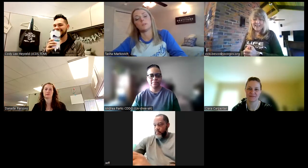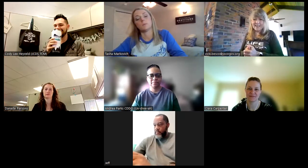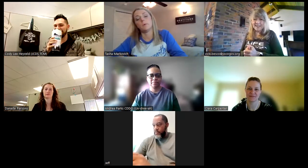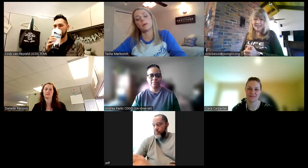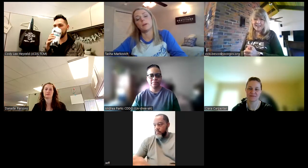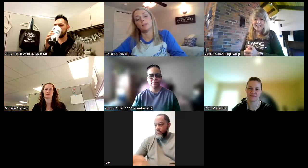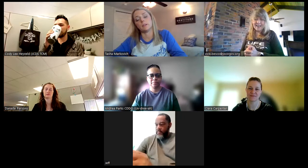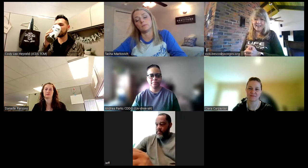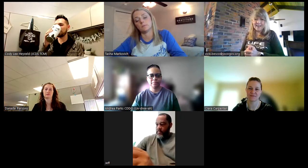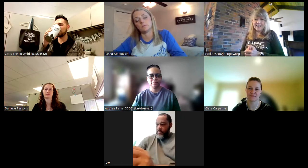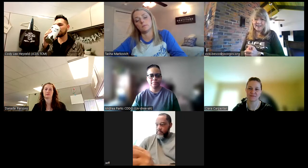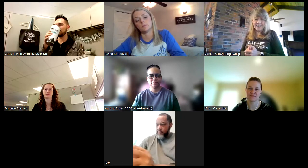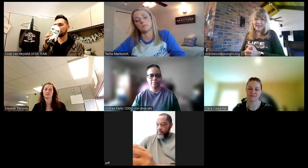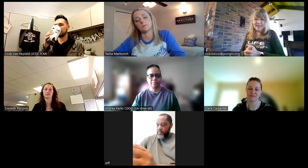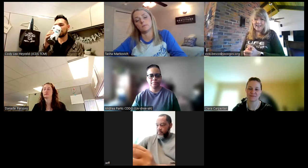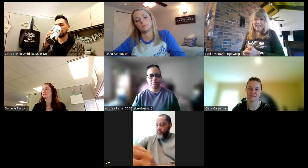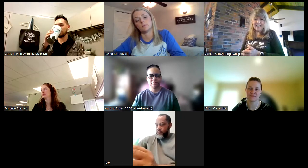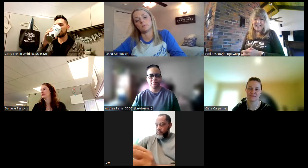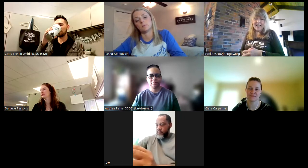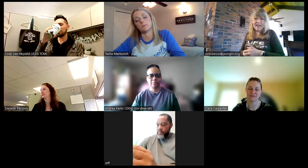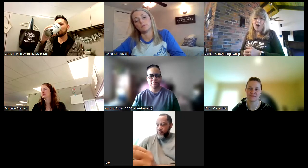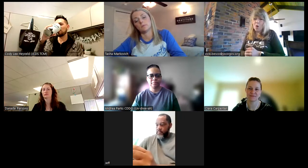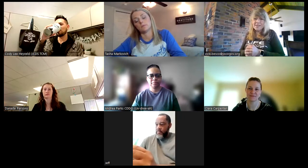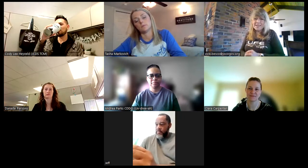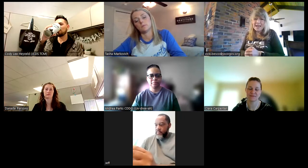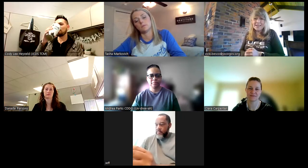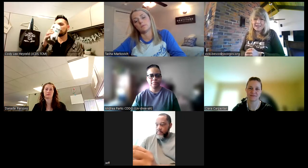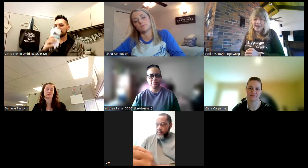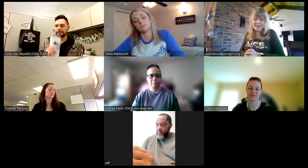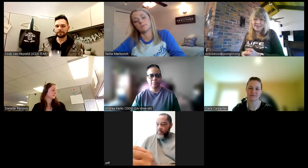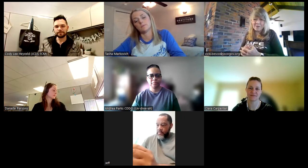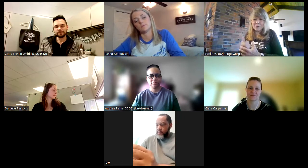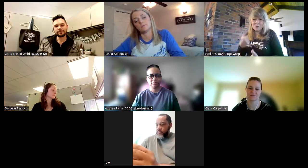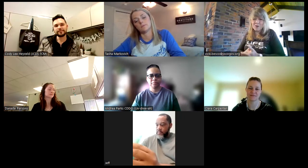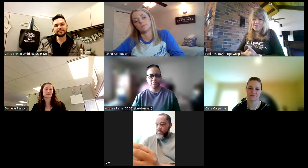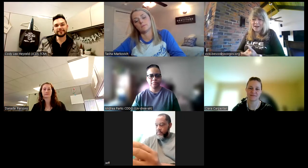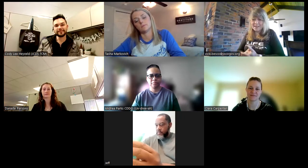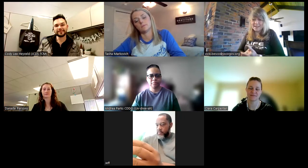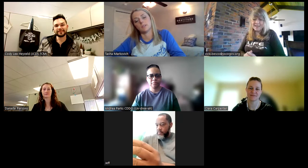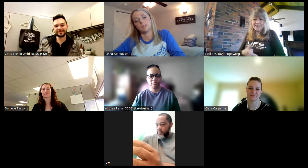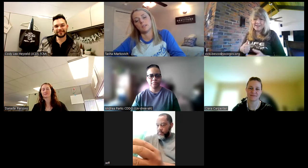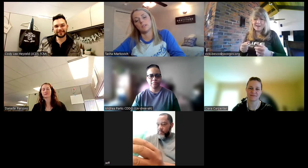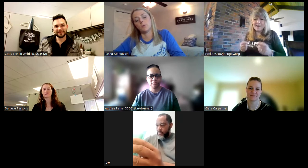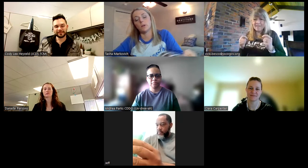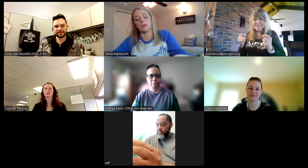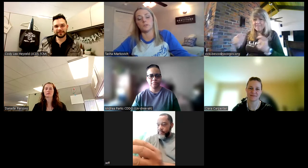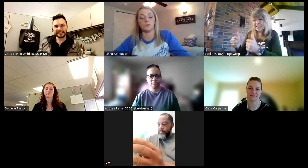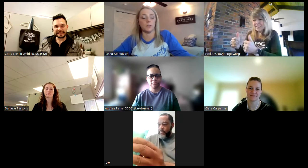We went quickly. It always does, guys. It goes so fast. Let's do our colors really